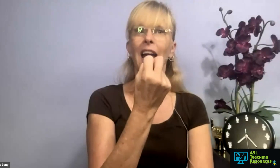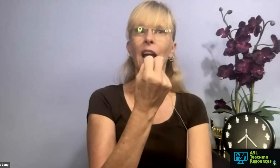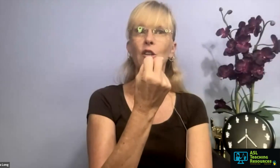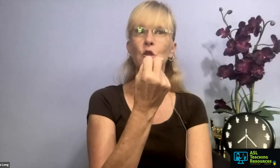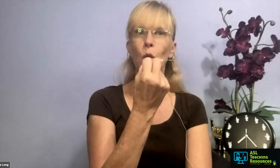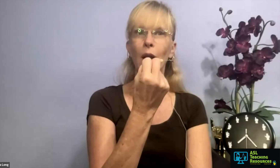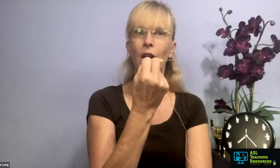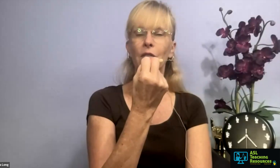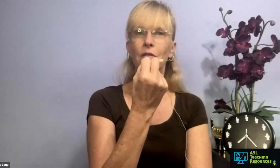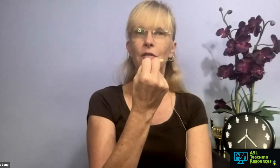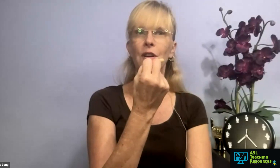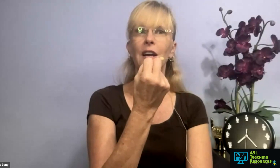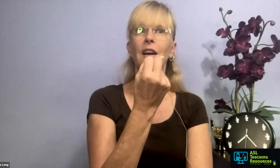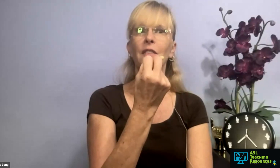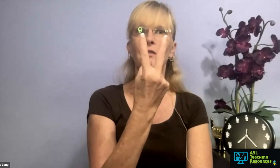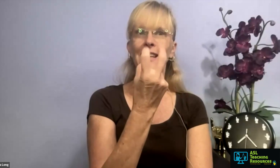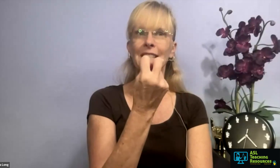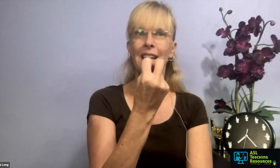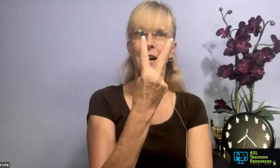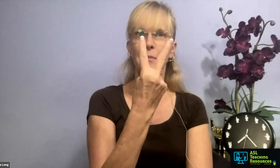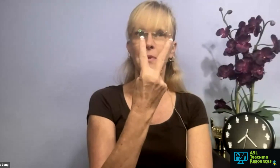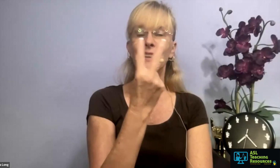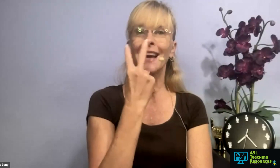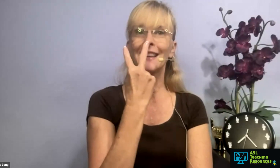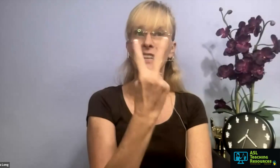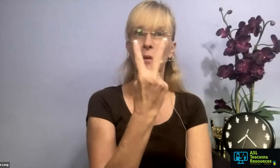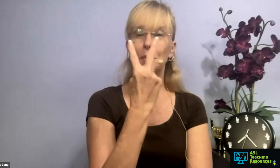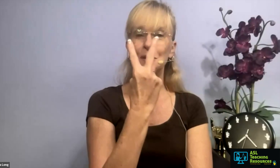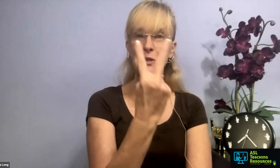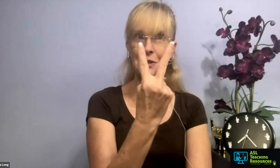now 12 flicks up, like the number 2.